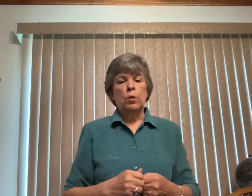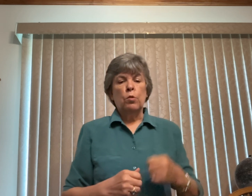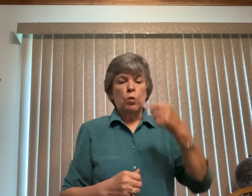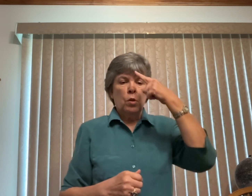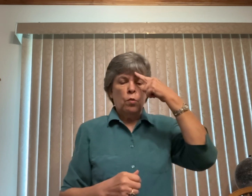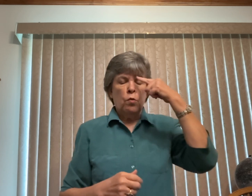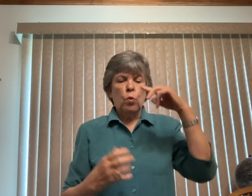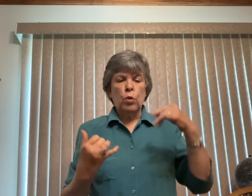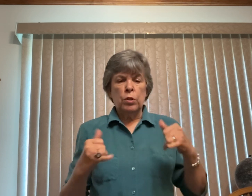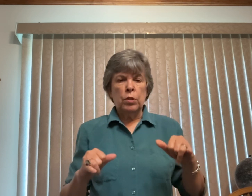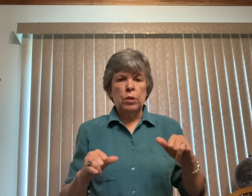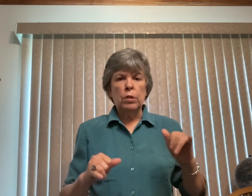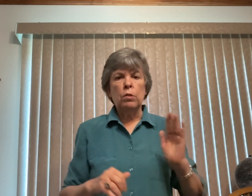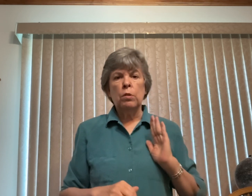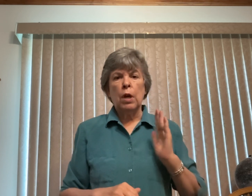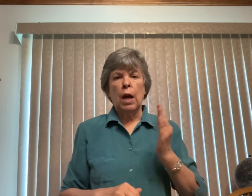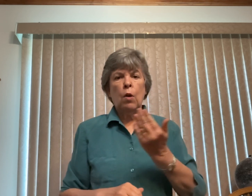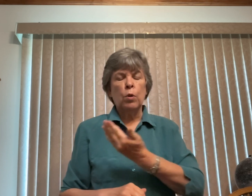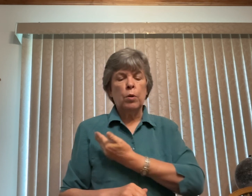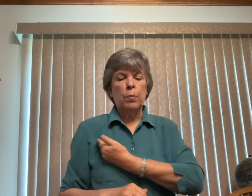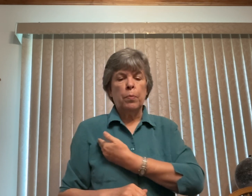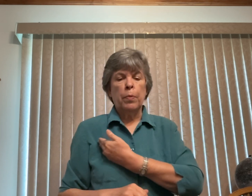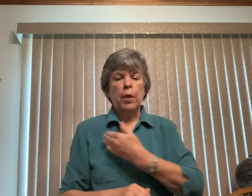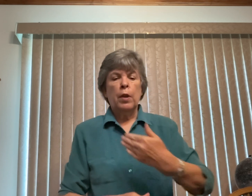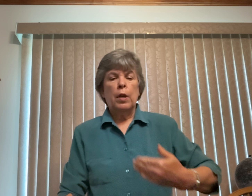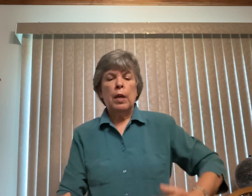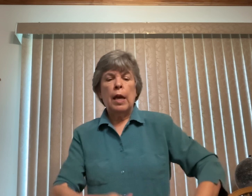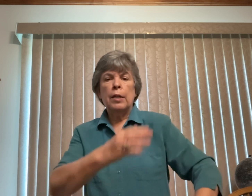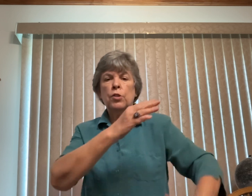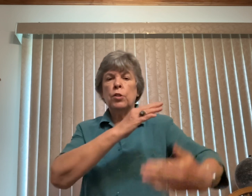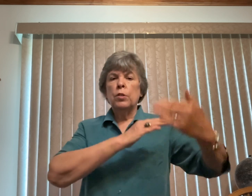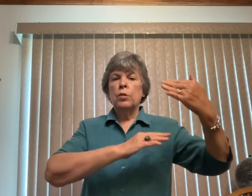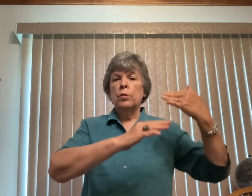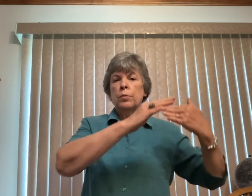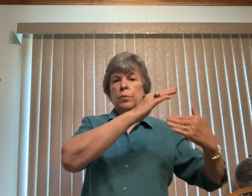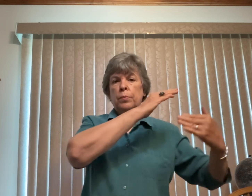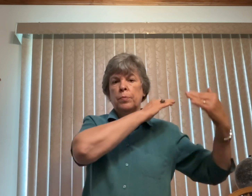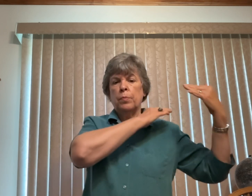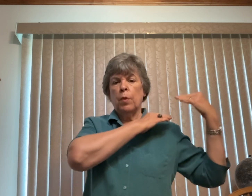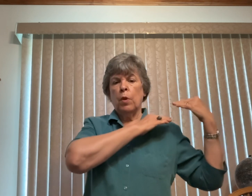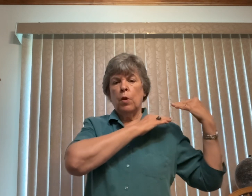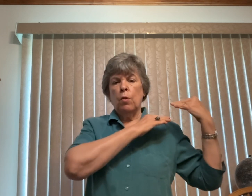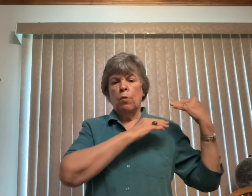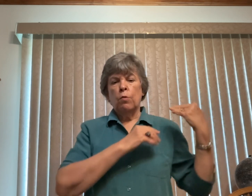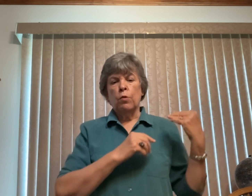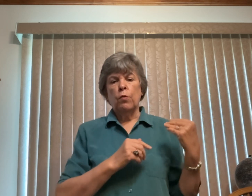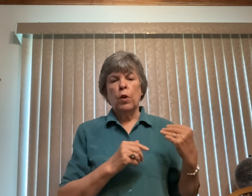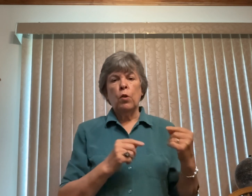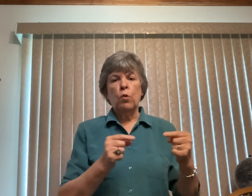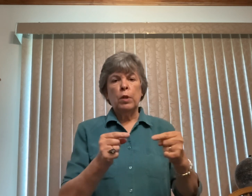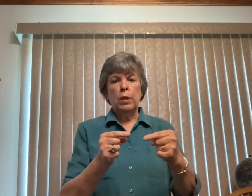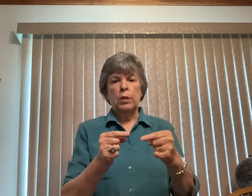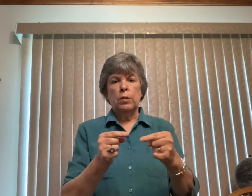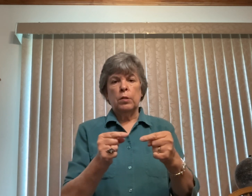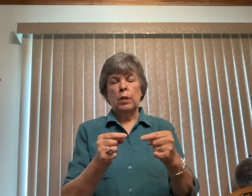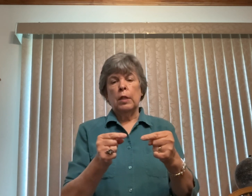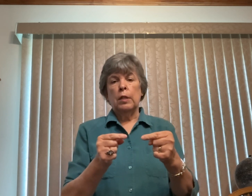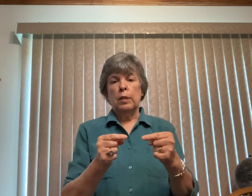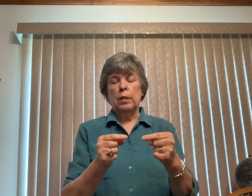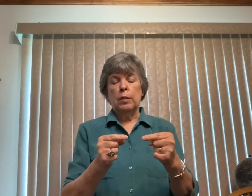So for still, our ancient. For foe, it's the sign